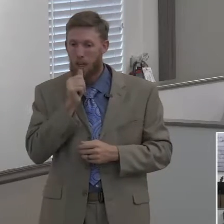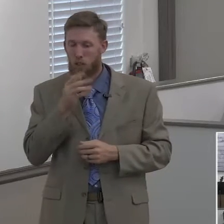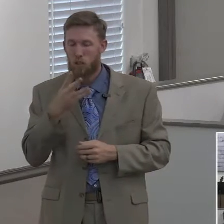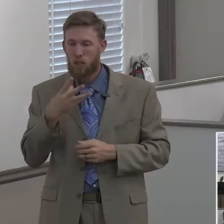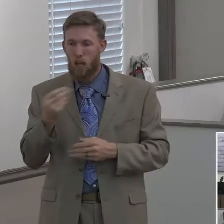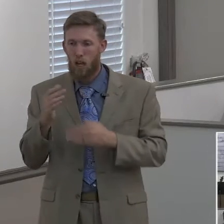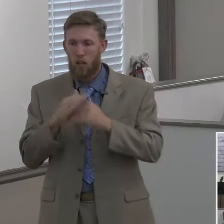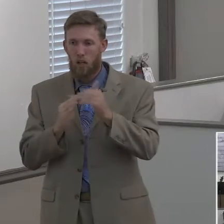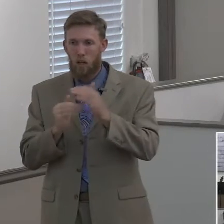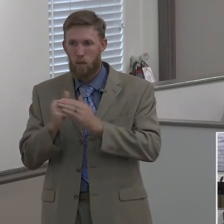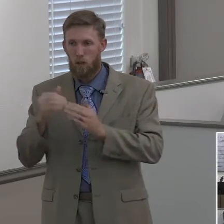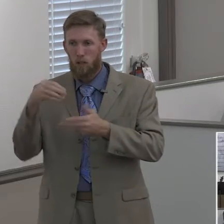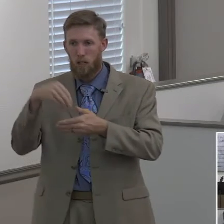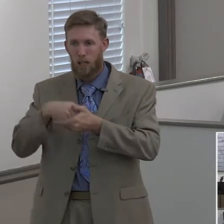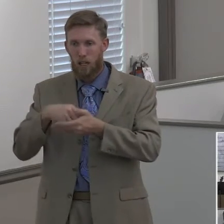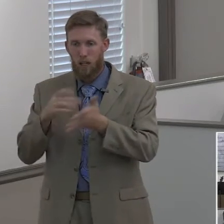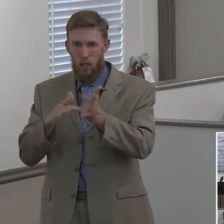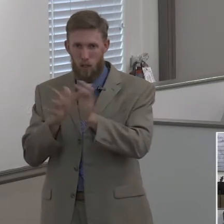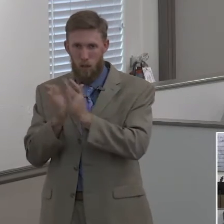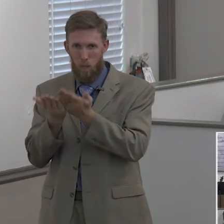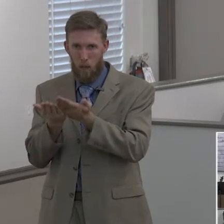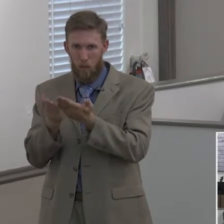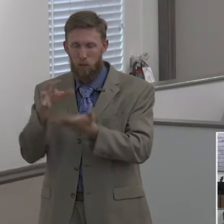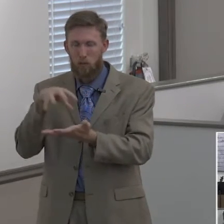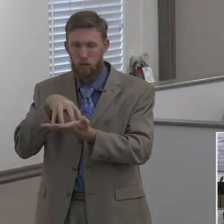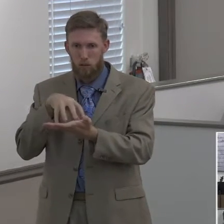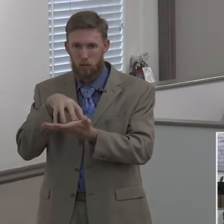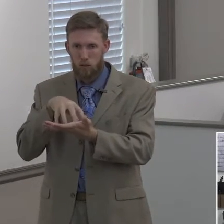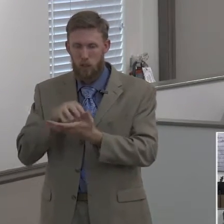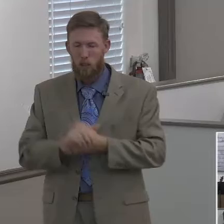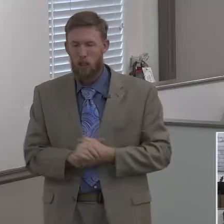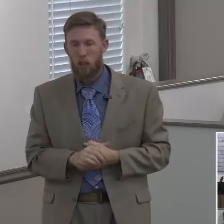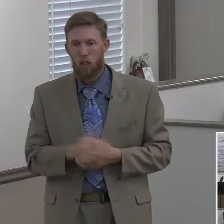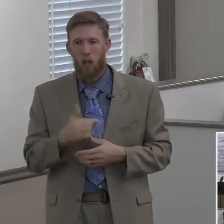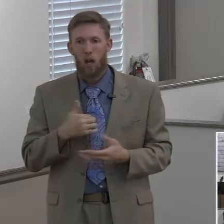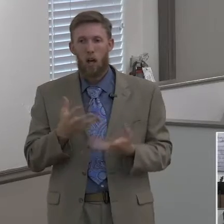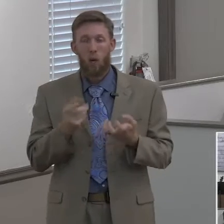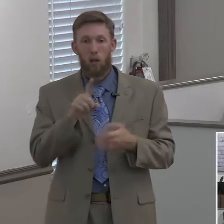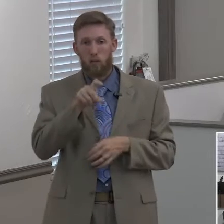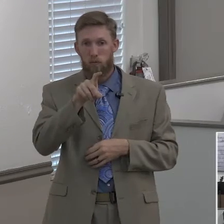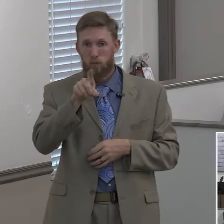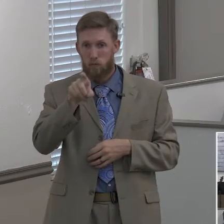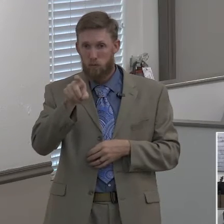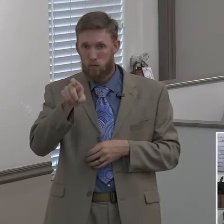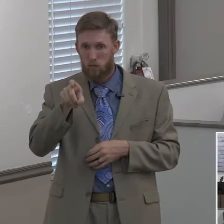comfort of the Scriptures. So I want to ask you a question now.